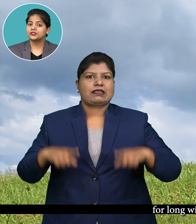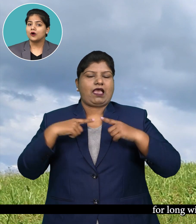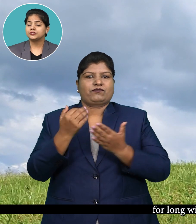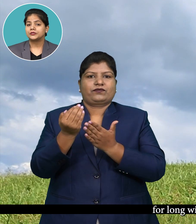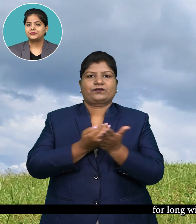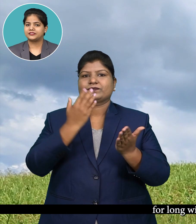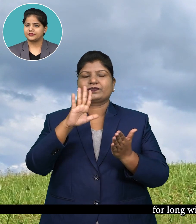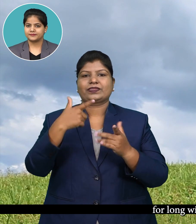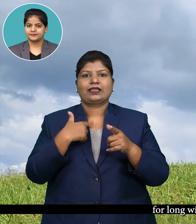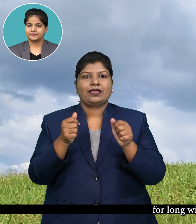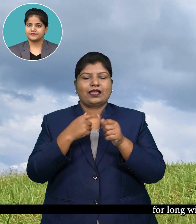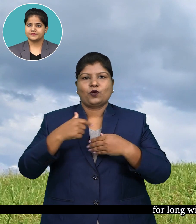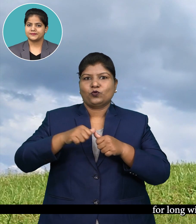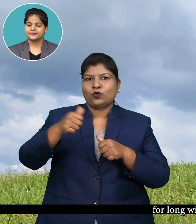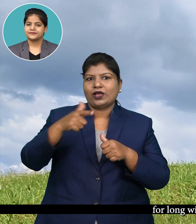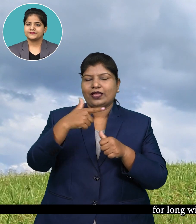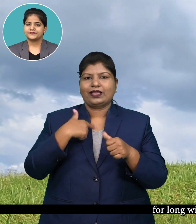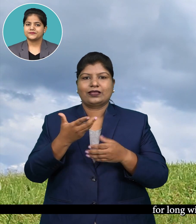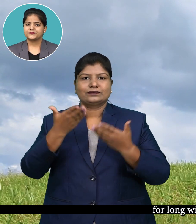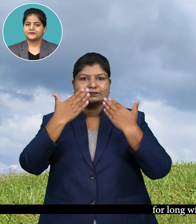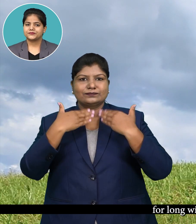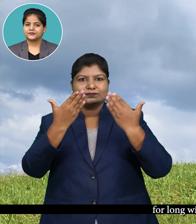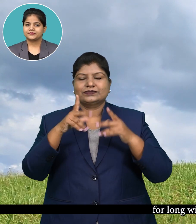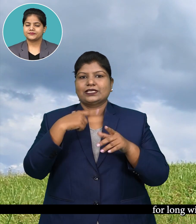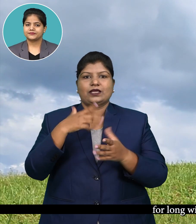long without breathing.